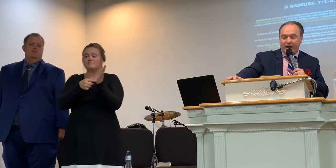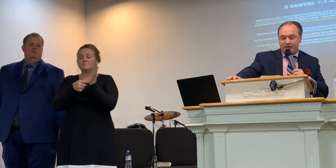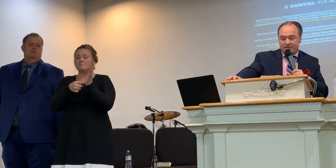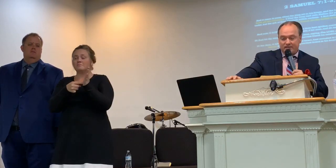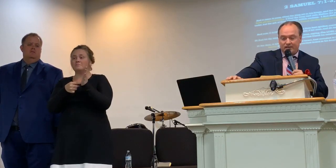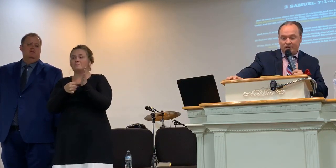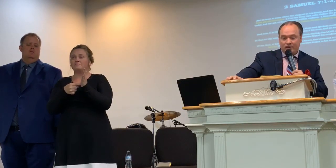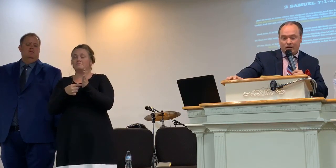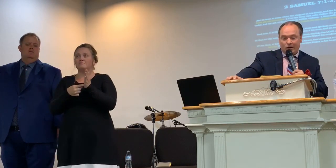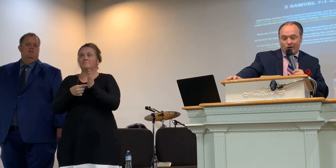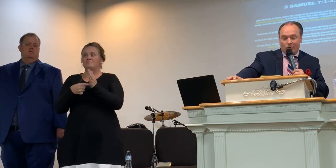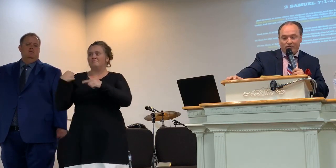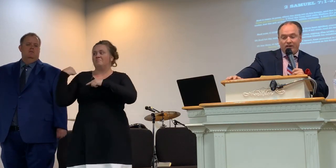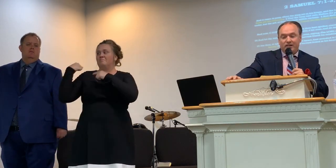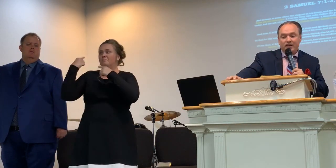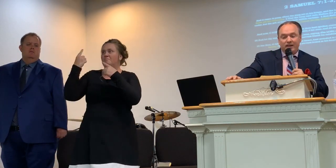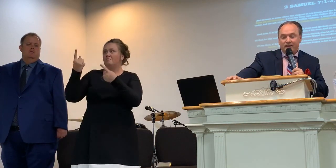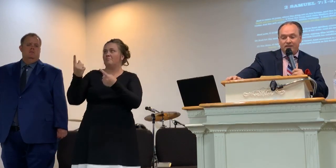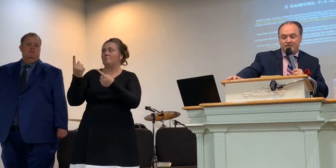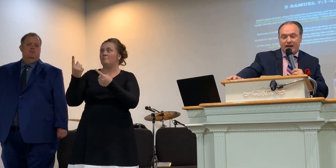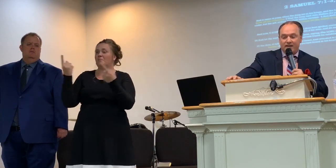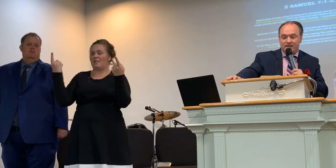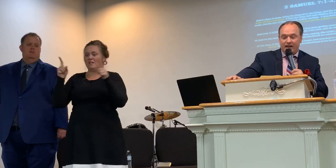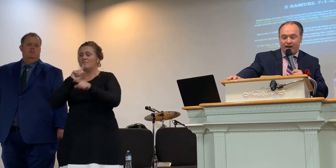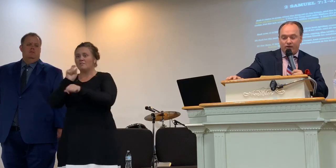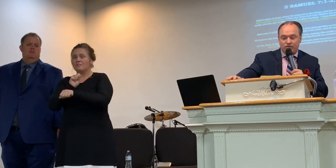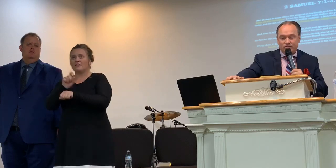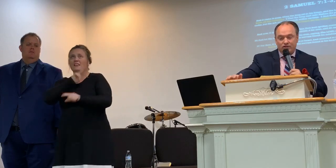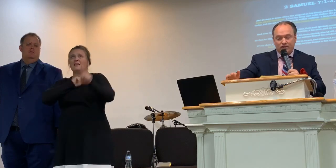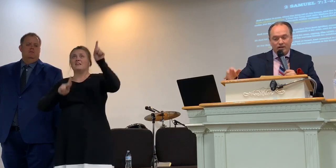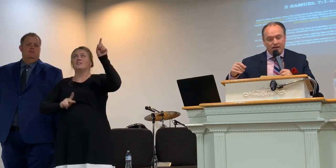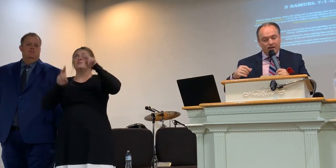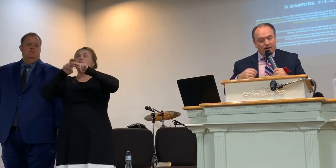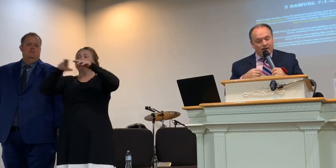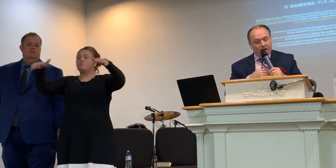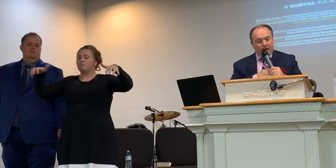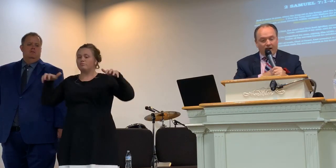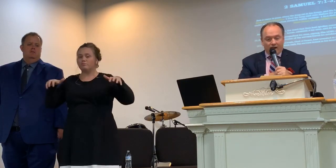to pass when the king sat in his house,